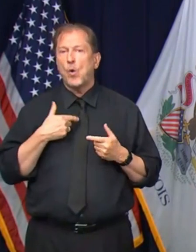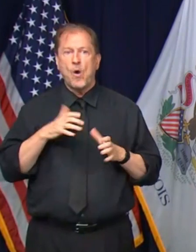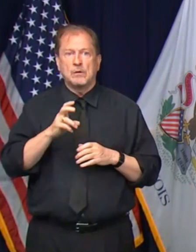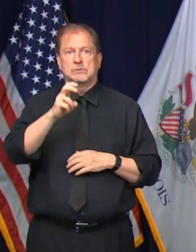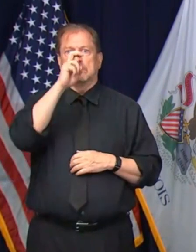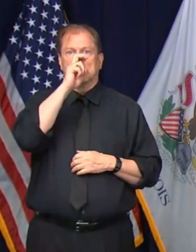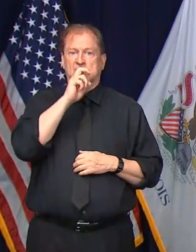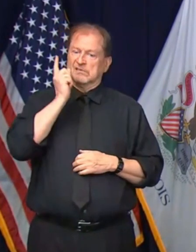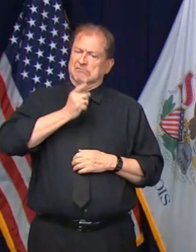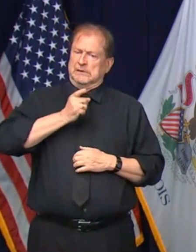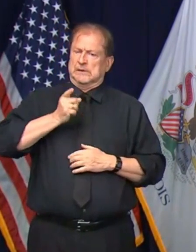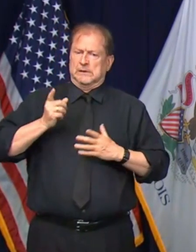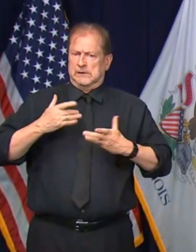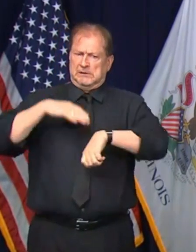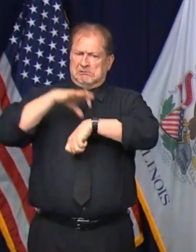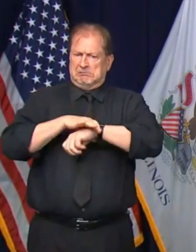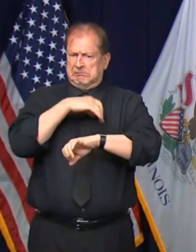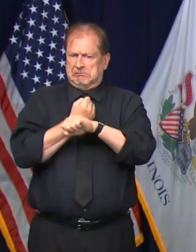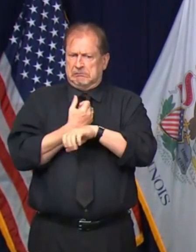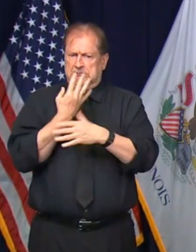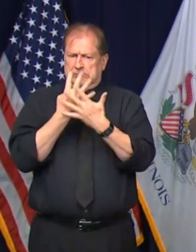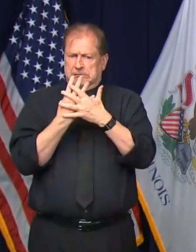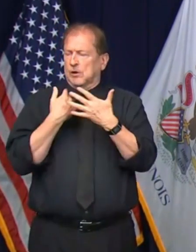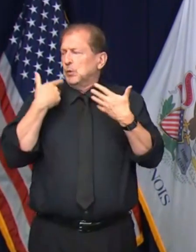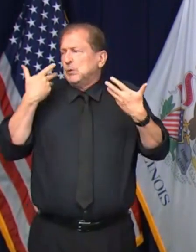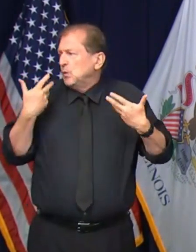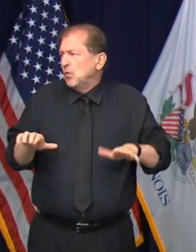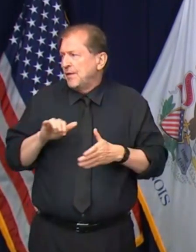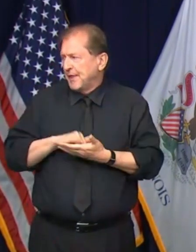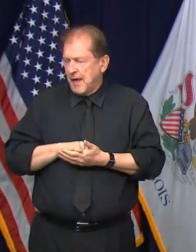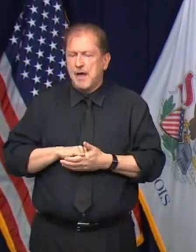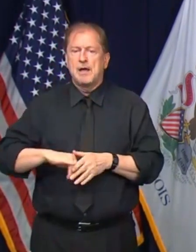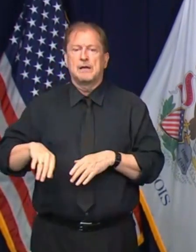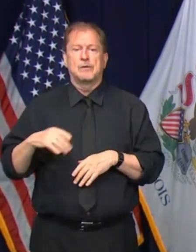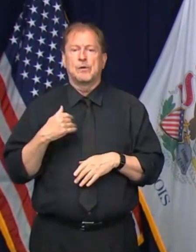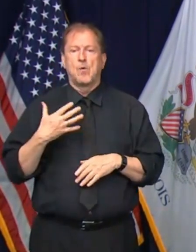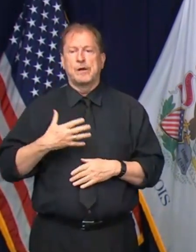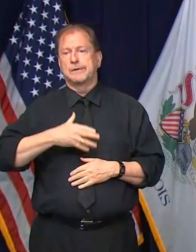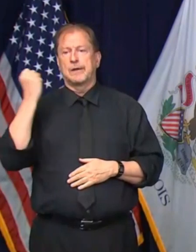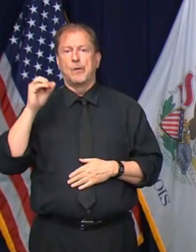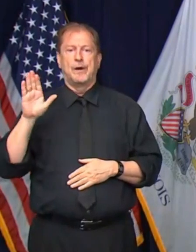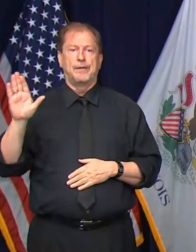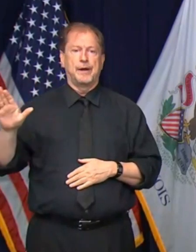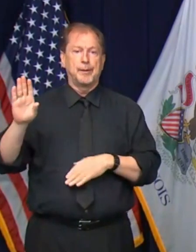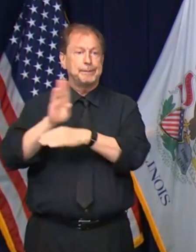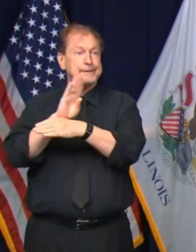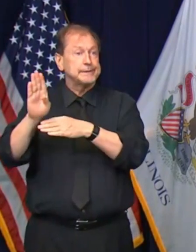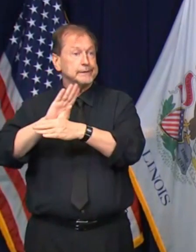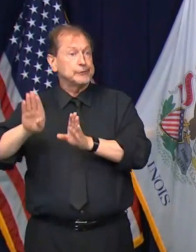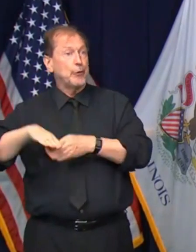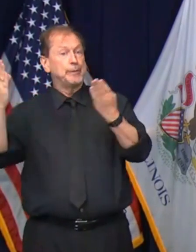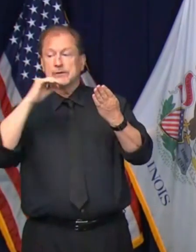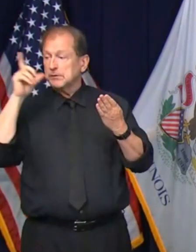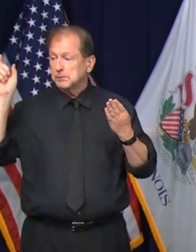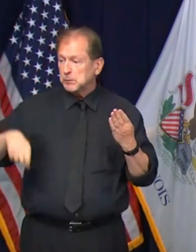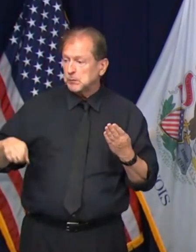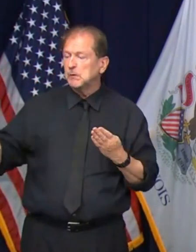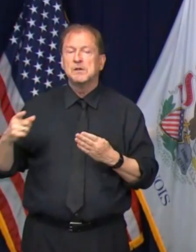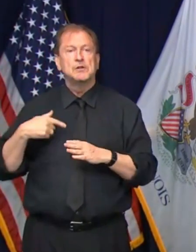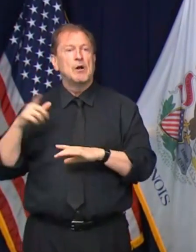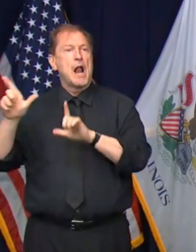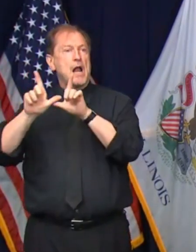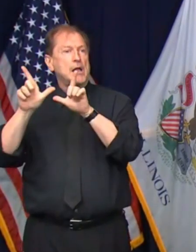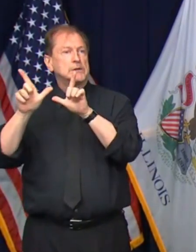using those other methods of enforcement. It includes taking away people's license to do business. It includes the possibility of closing a